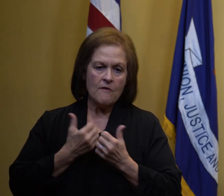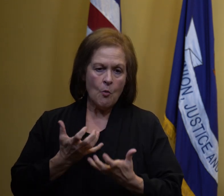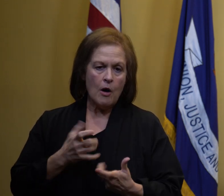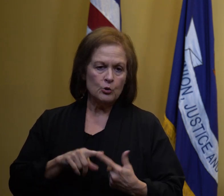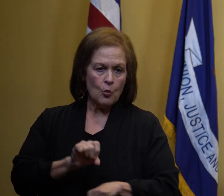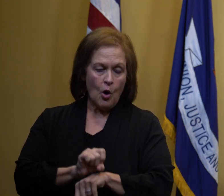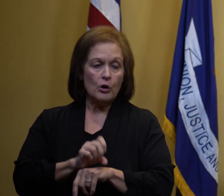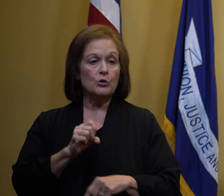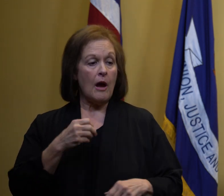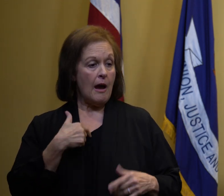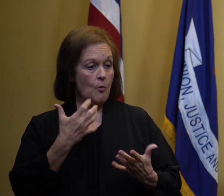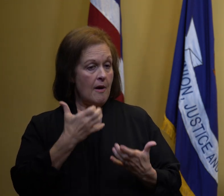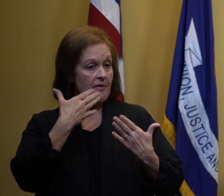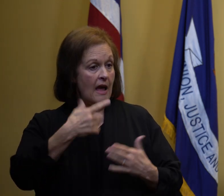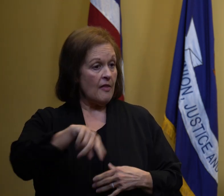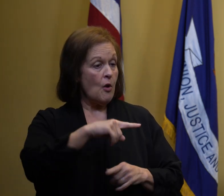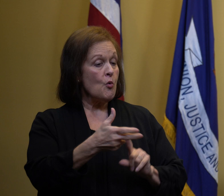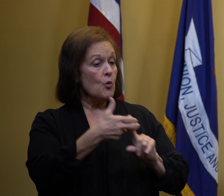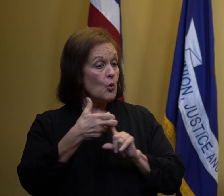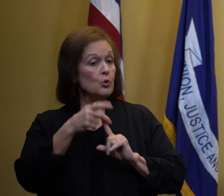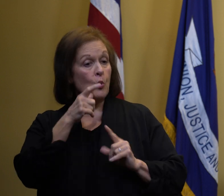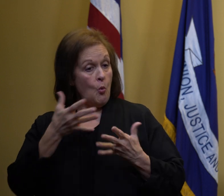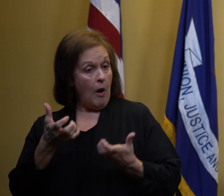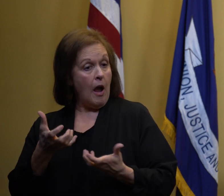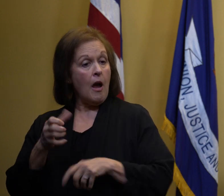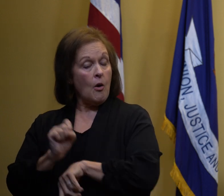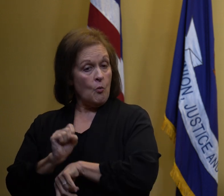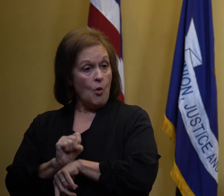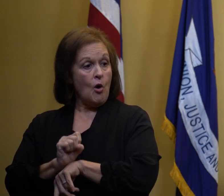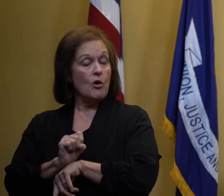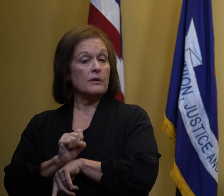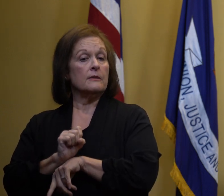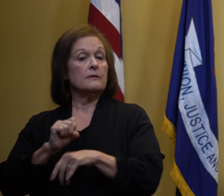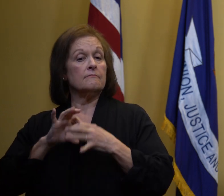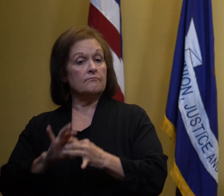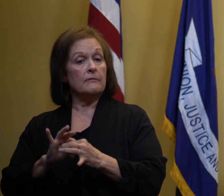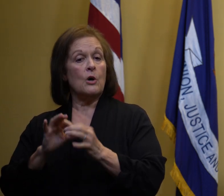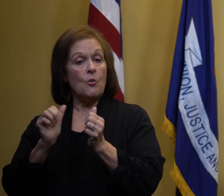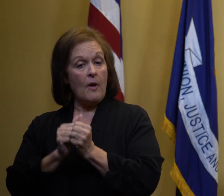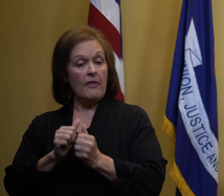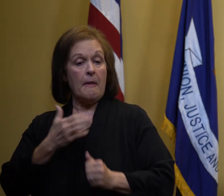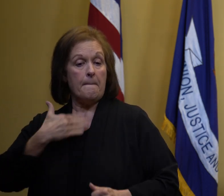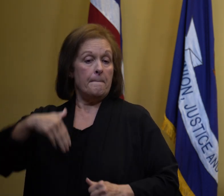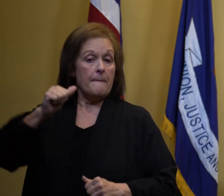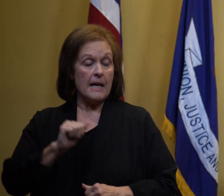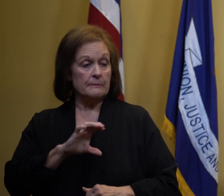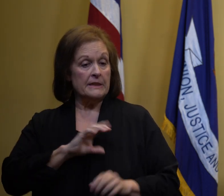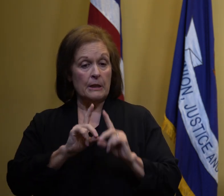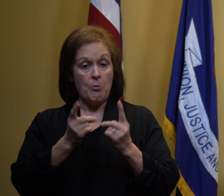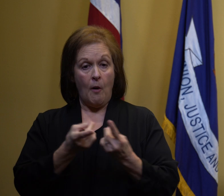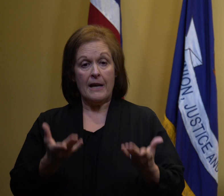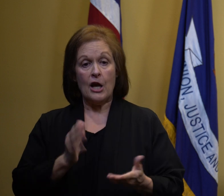thank you again to our recruits who stepped up and wanted to link themselves with the best police department in the country,